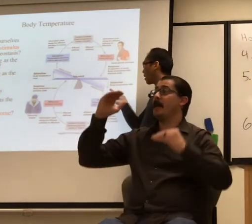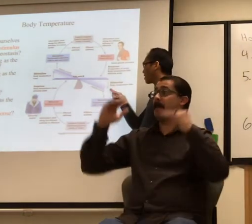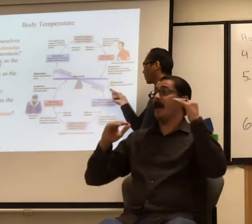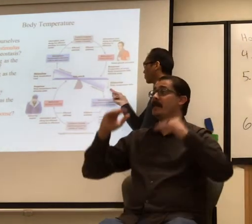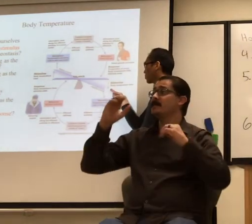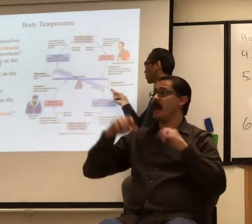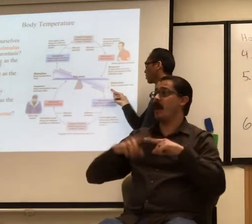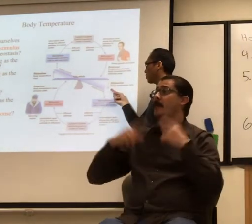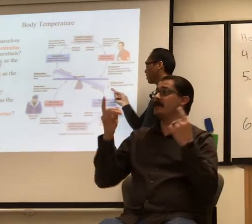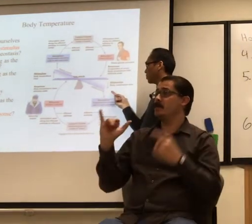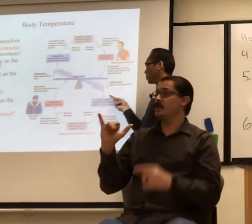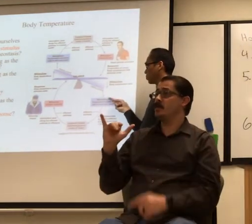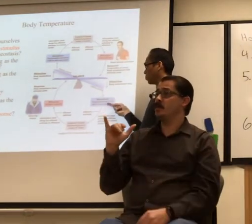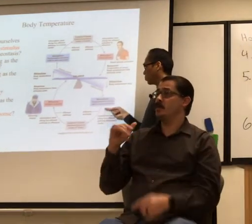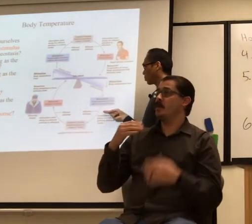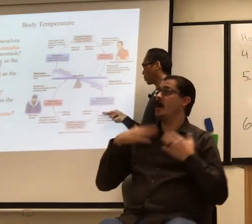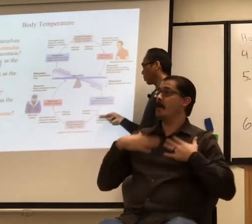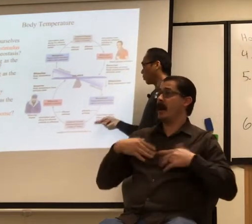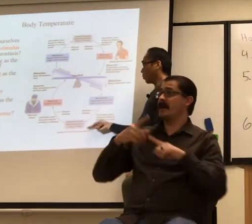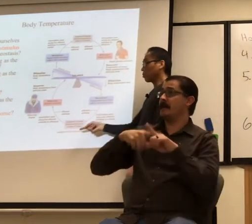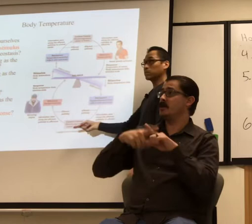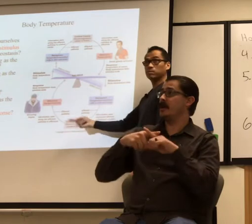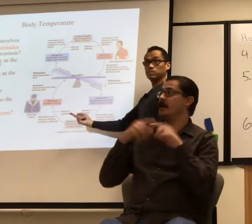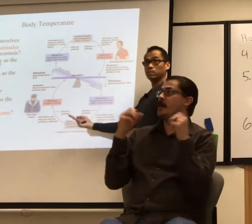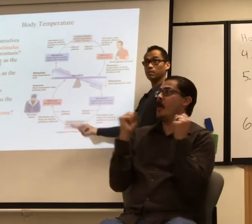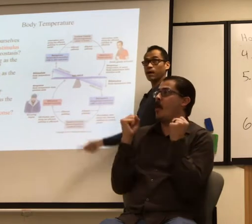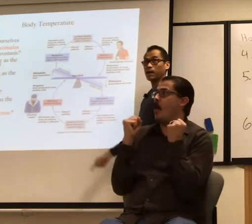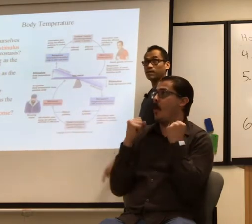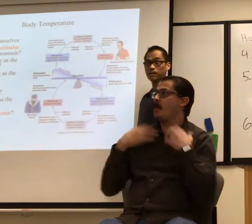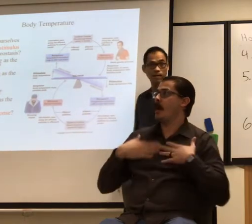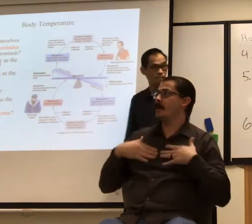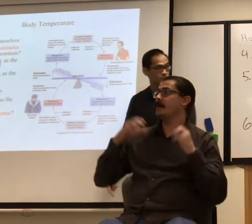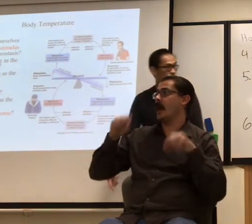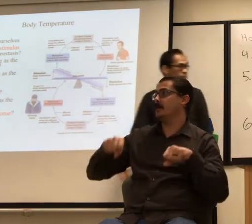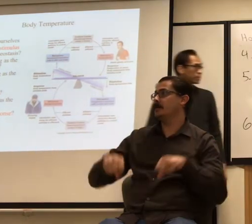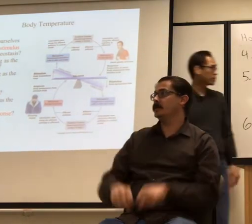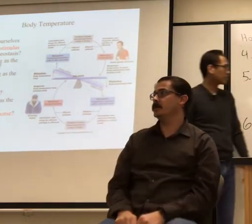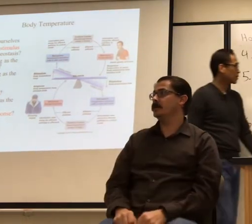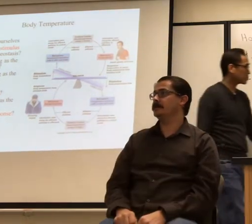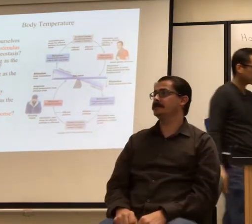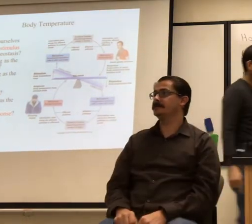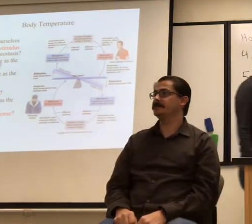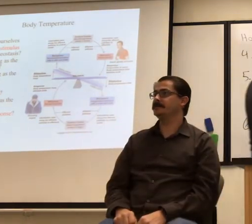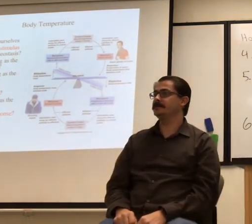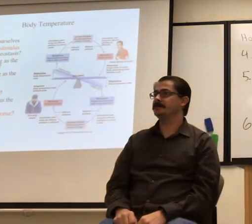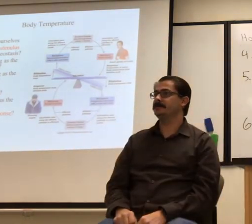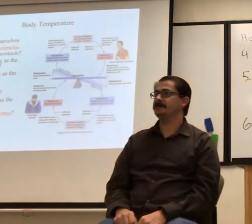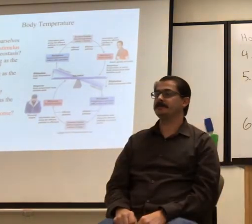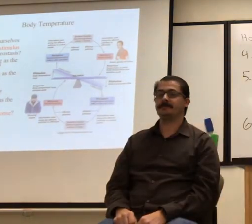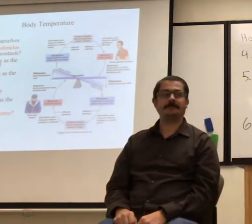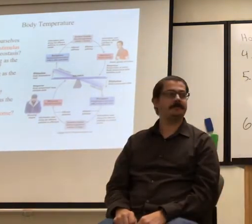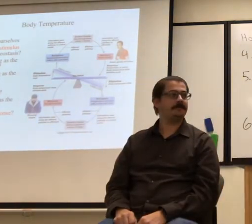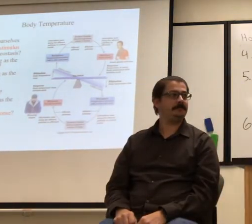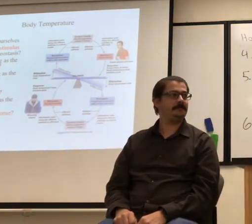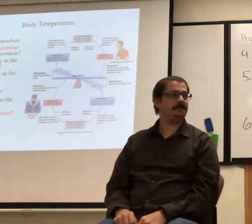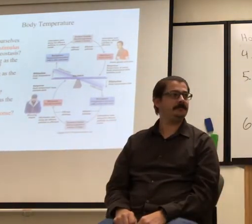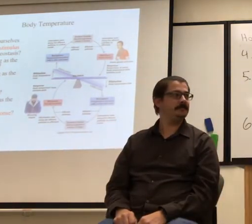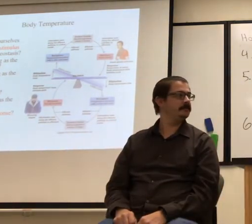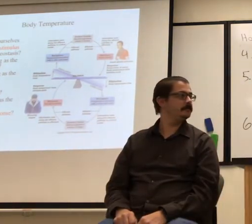way. Body temperature could be too cold. Okay, let's see here.